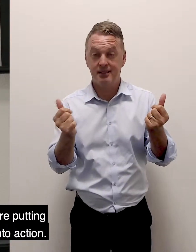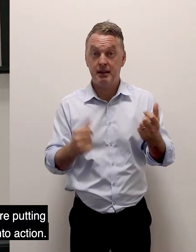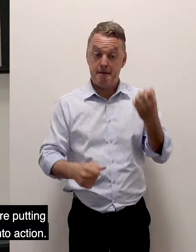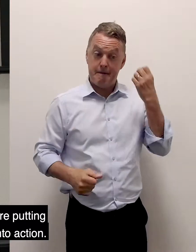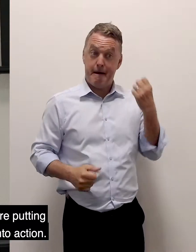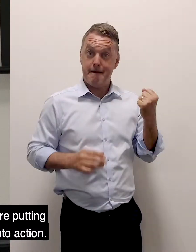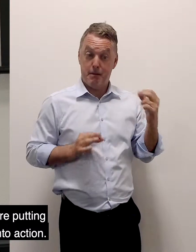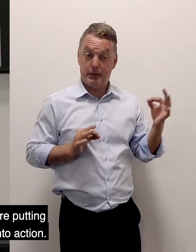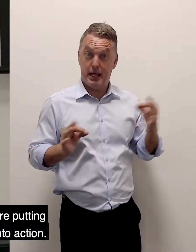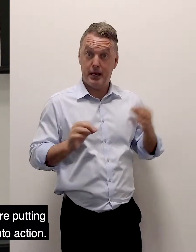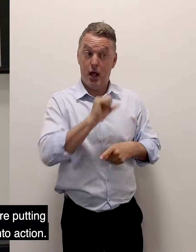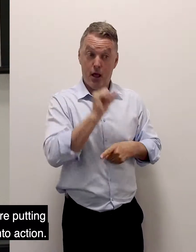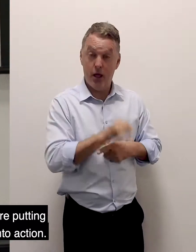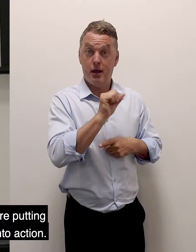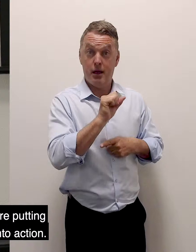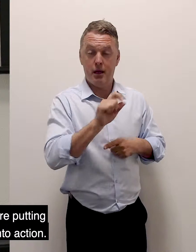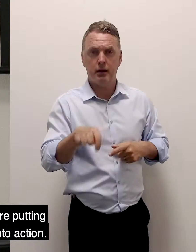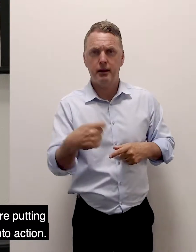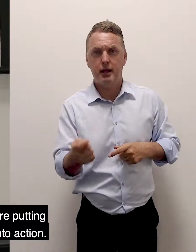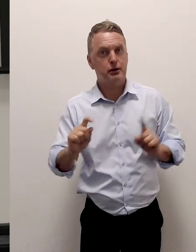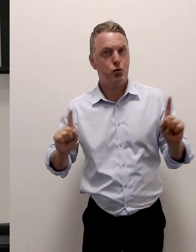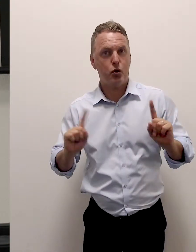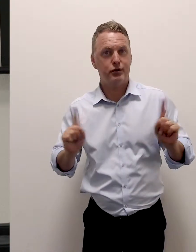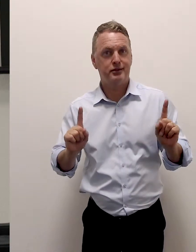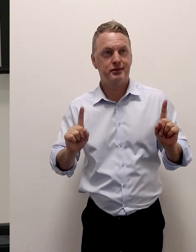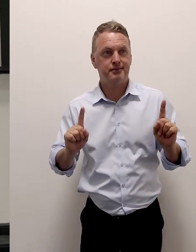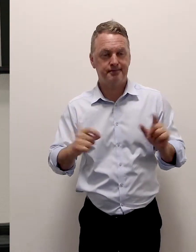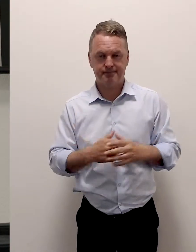That means we're putting the NDIS plan into action.